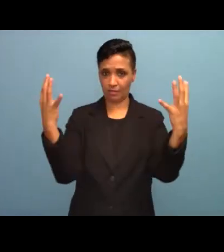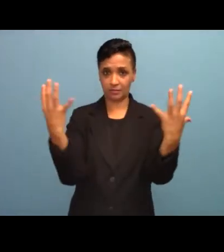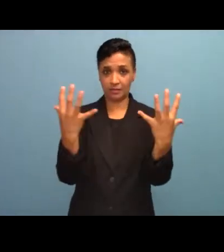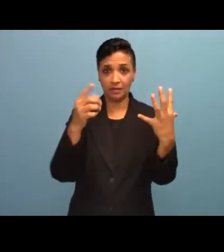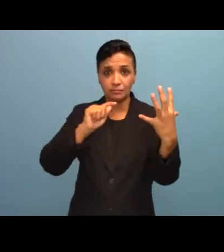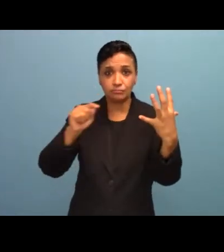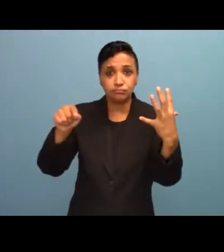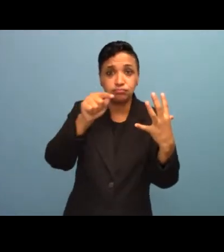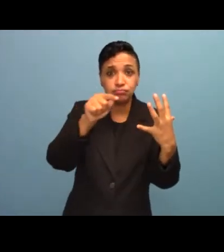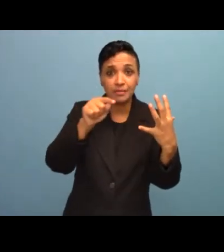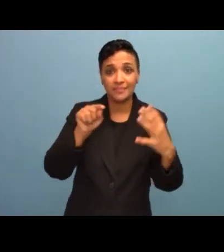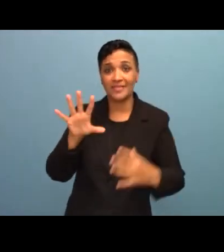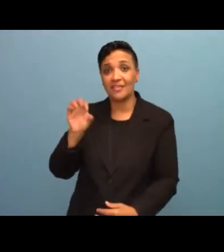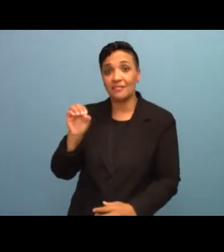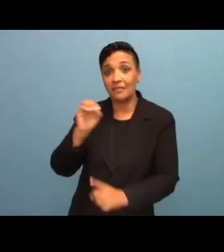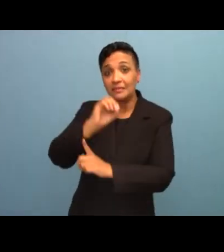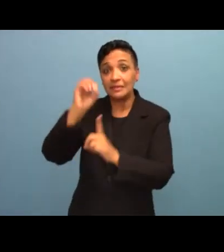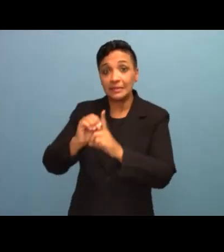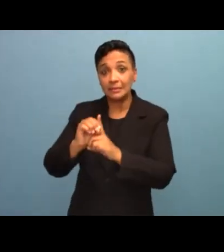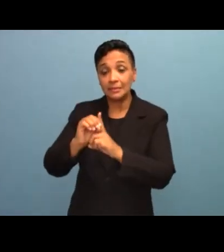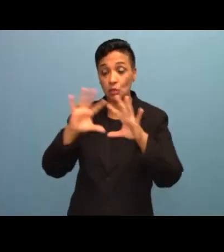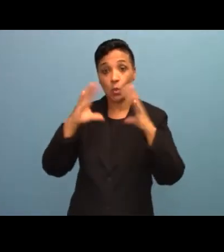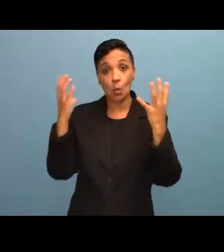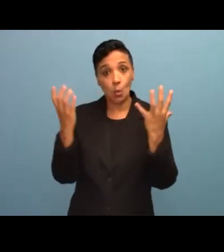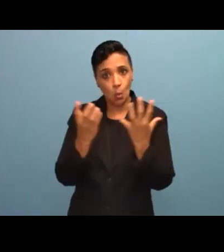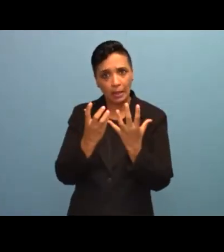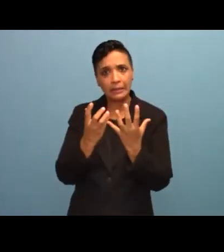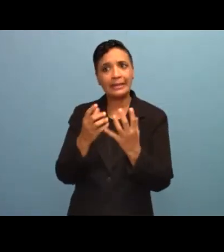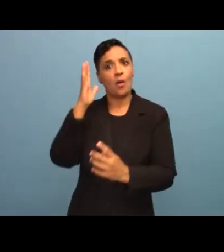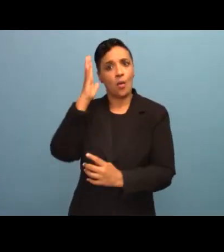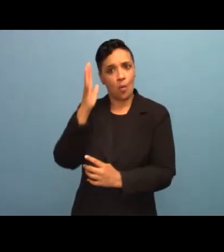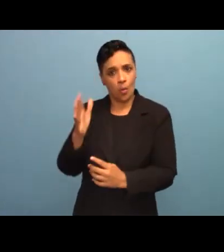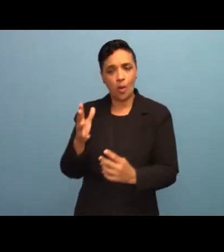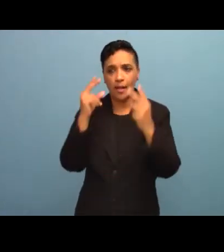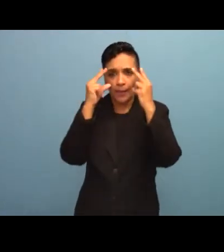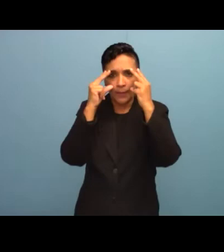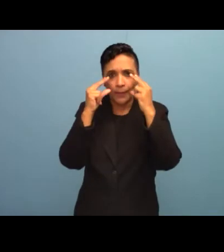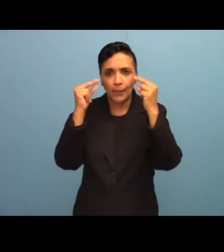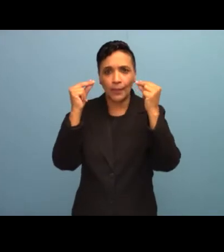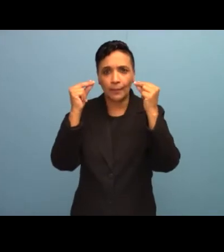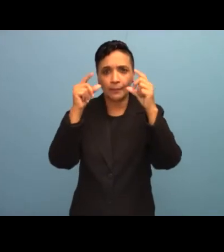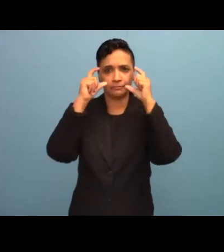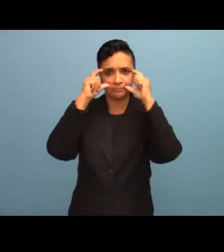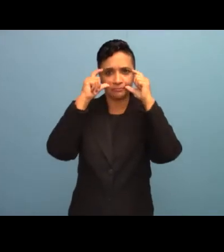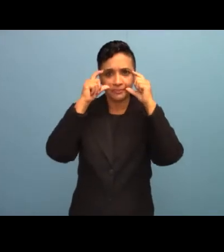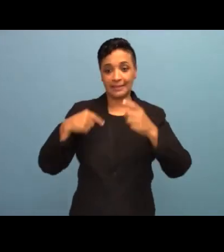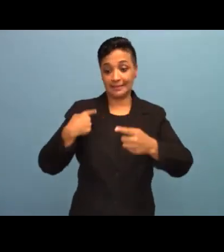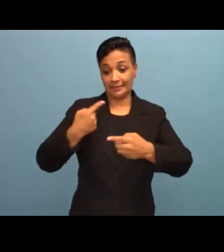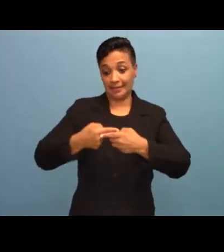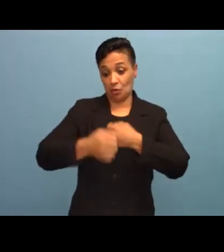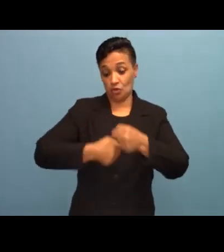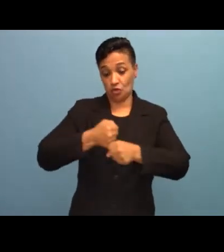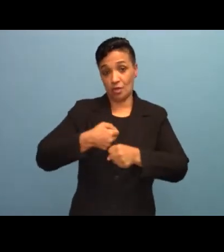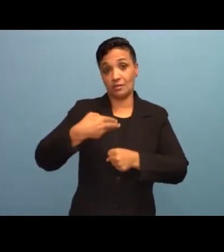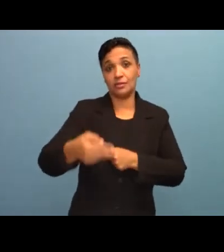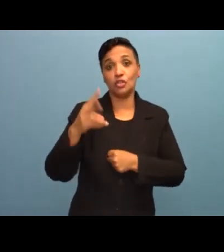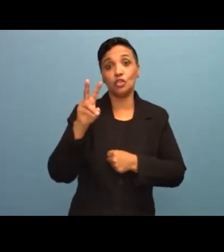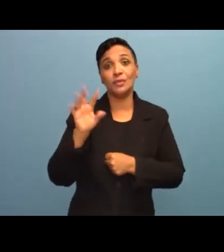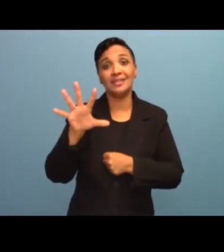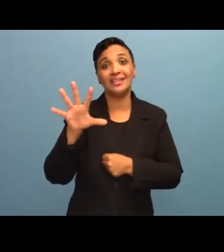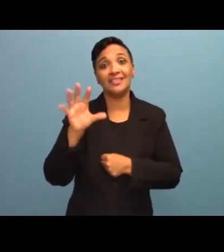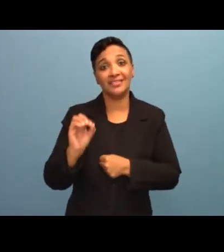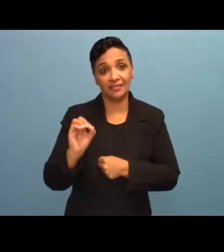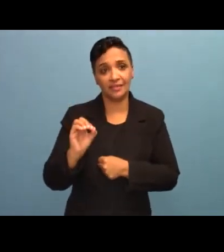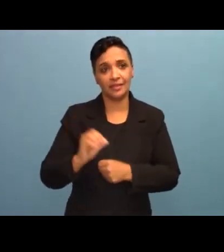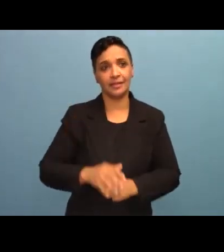50% of the world's population expected to be myopic by 2050. 50% of blindness and low vision